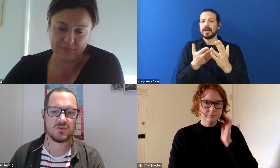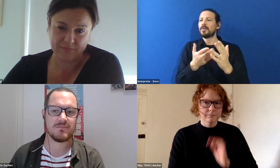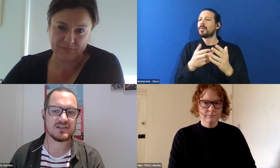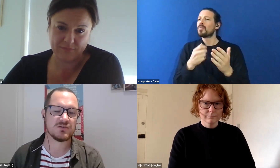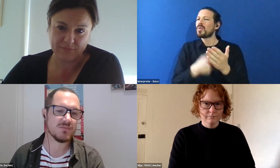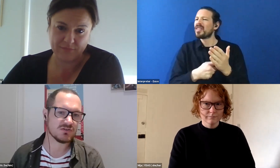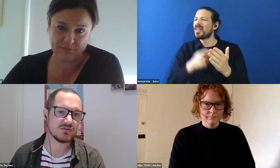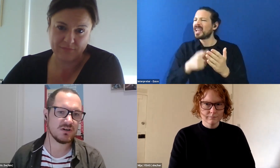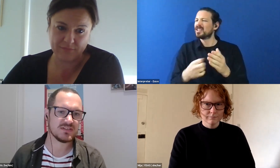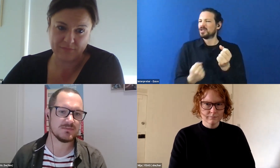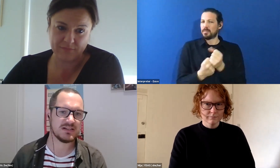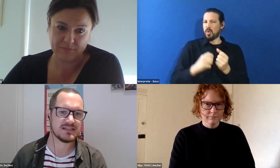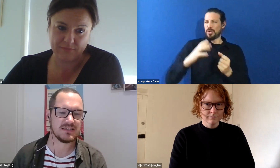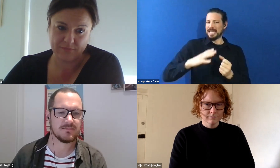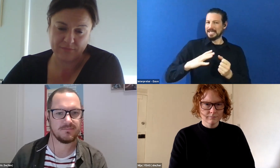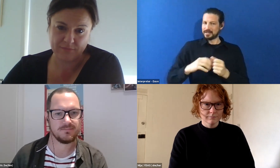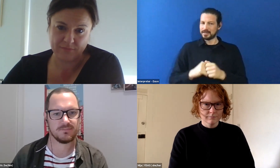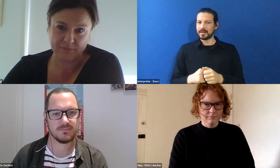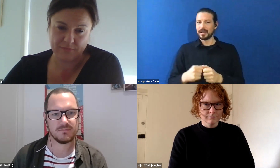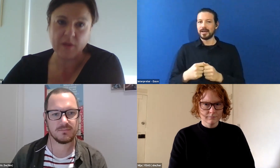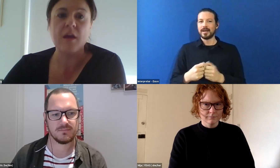aligned with the medical model of disability.